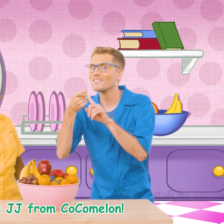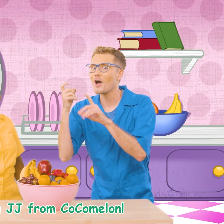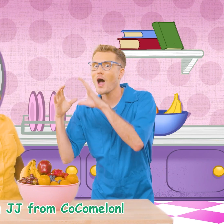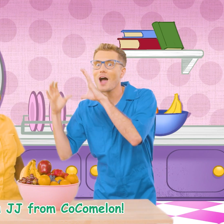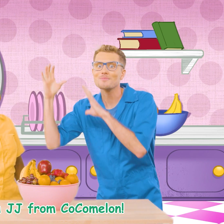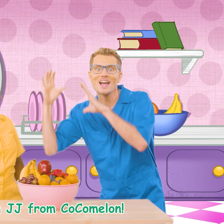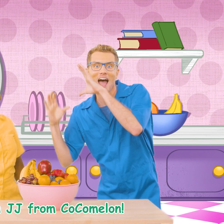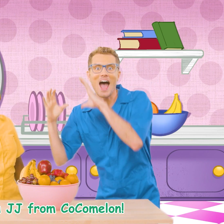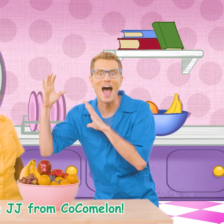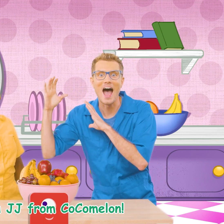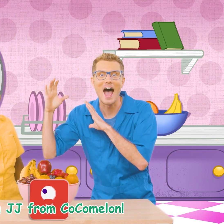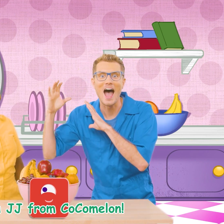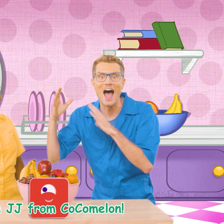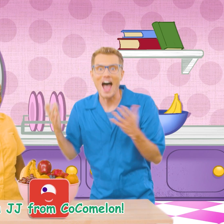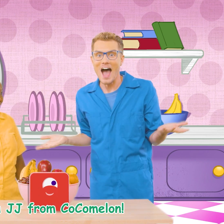Cocomelon.